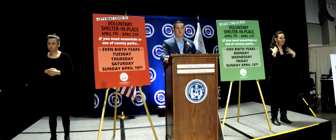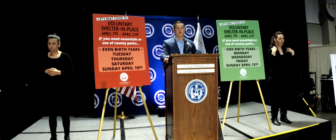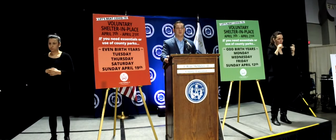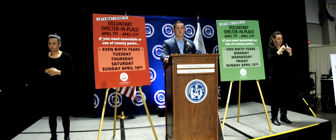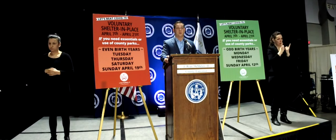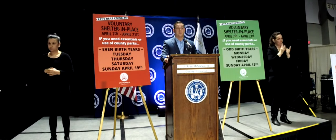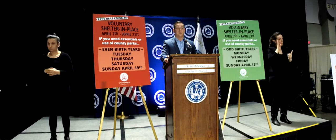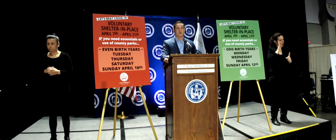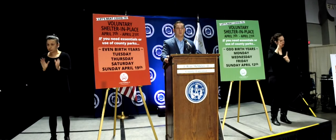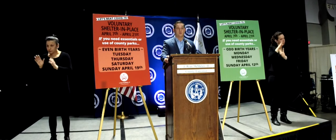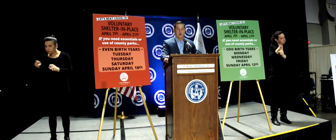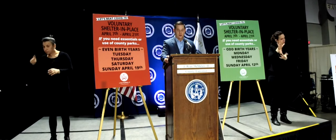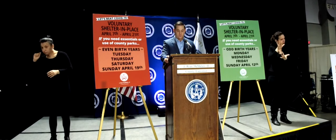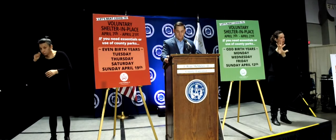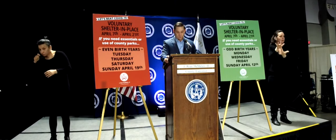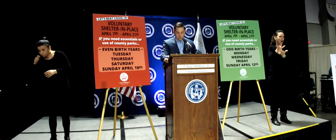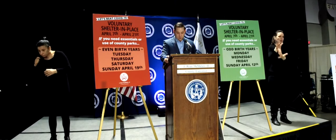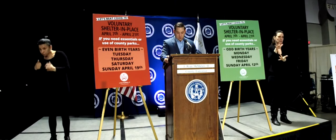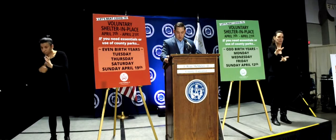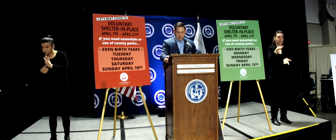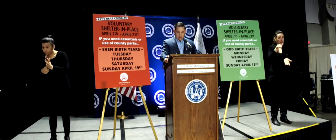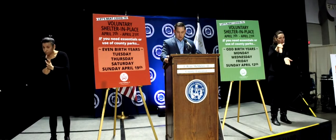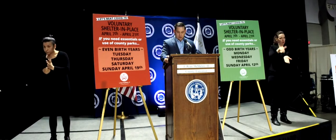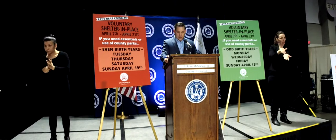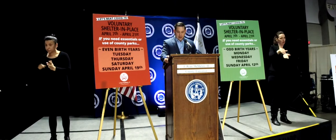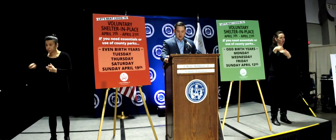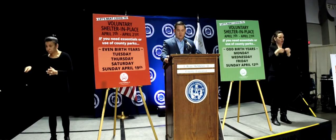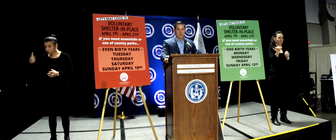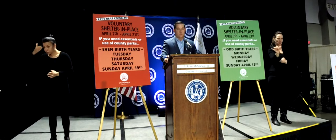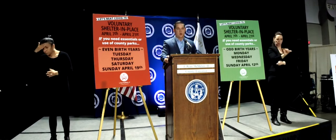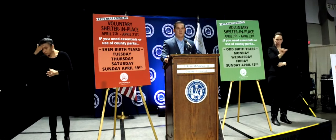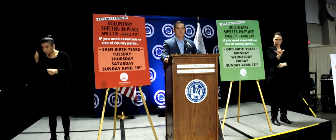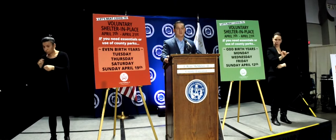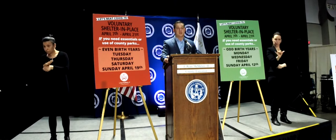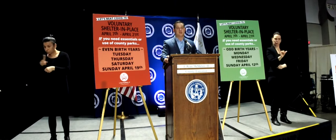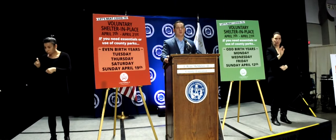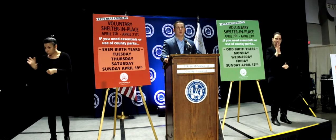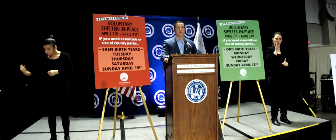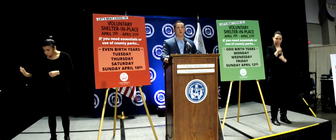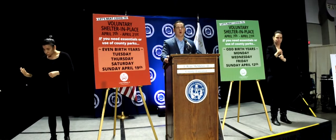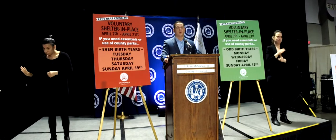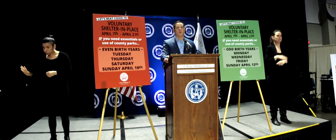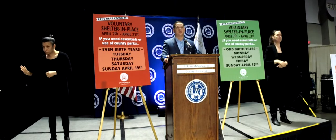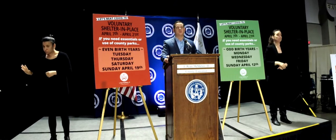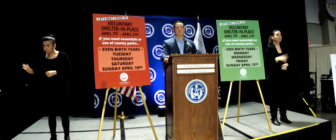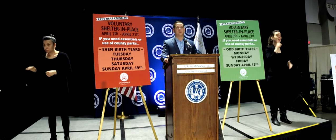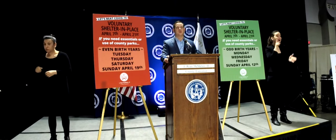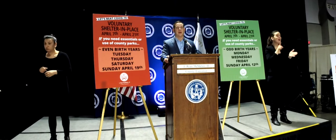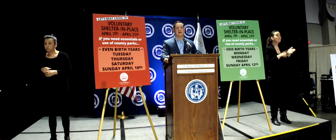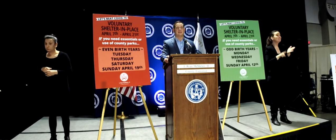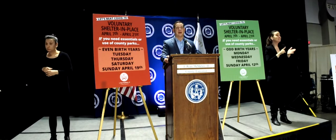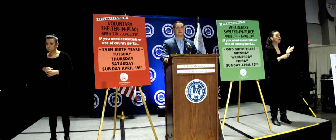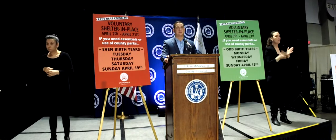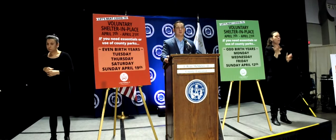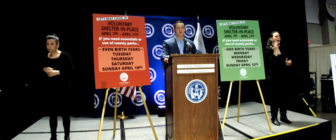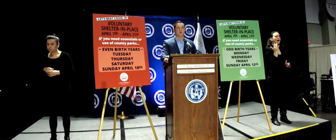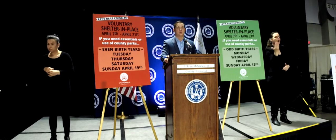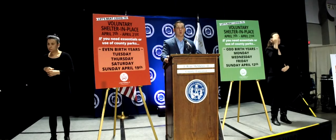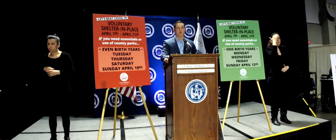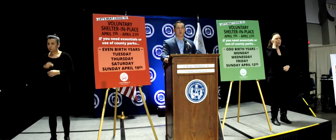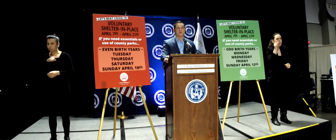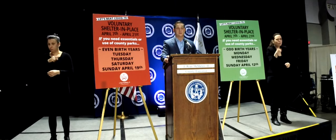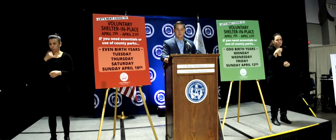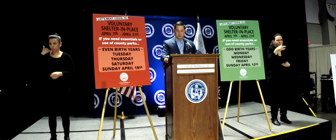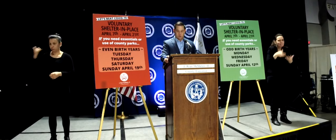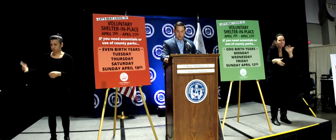should also hear from your primary care provider. In addition to that, through our investigation, we will know which people to contact to go